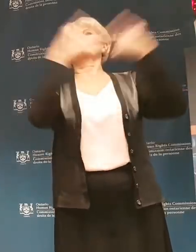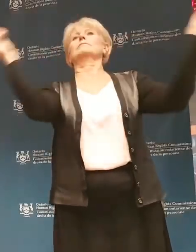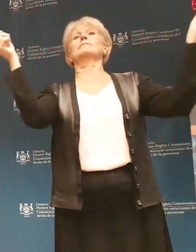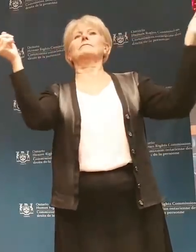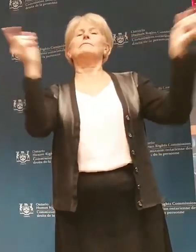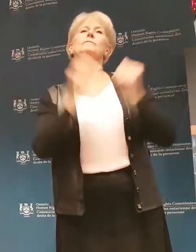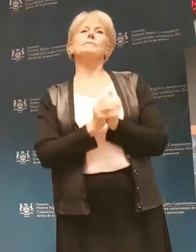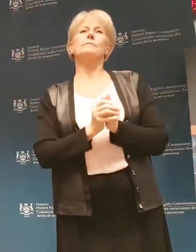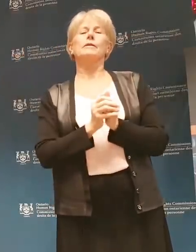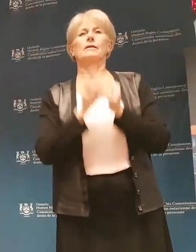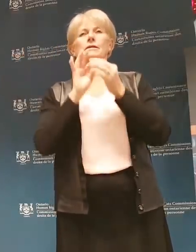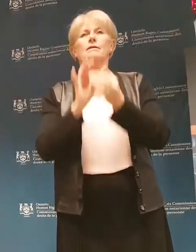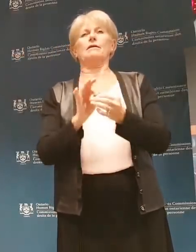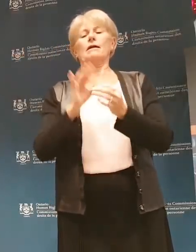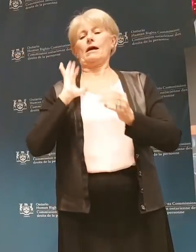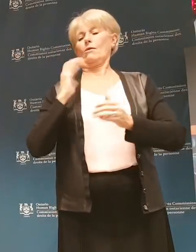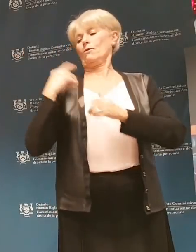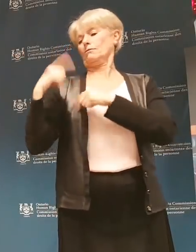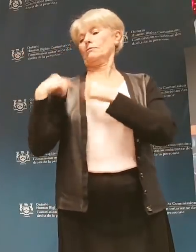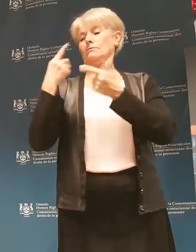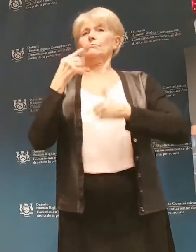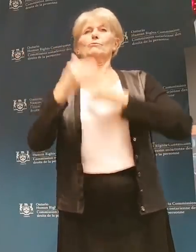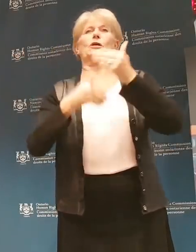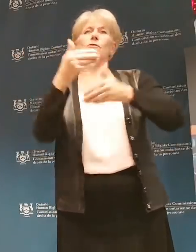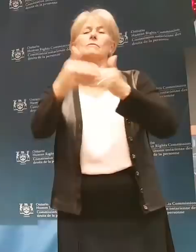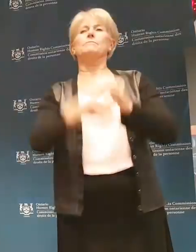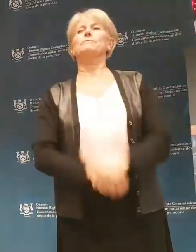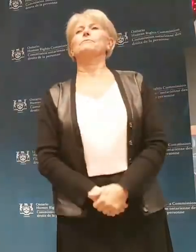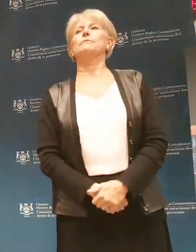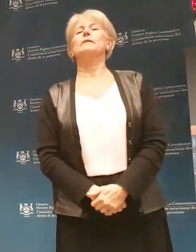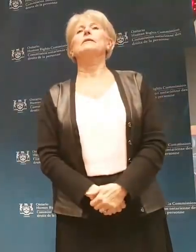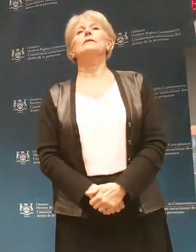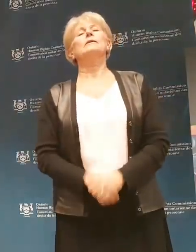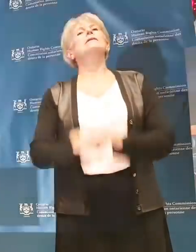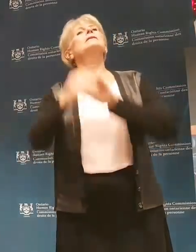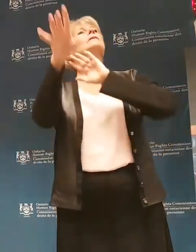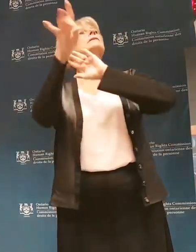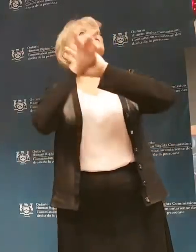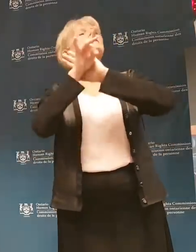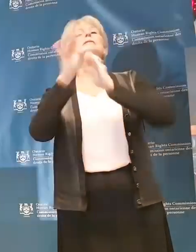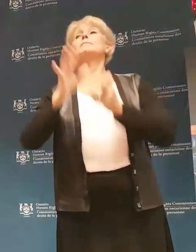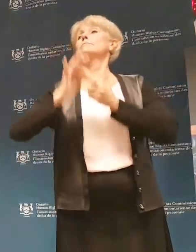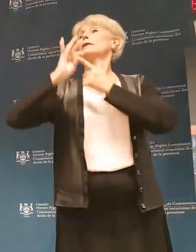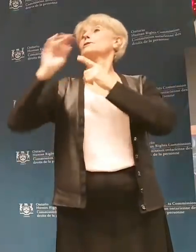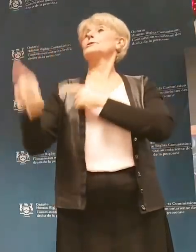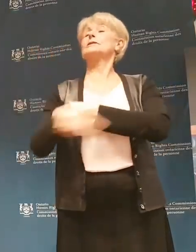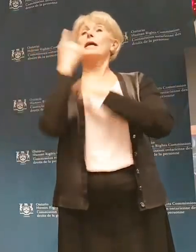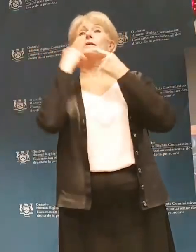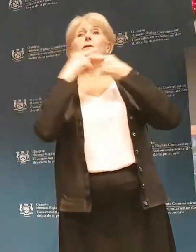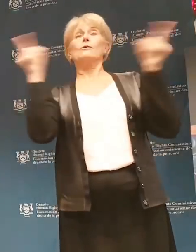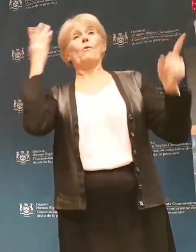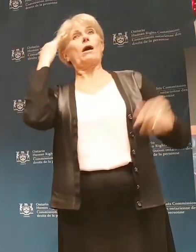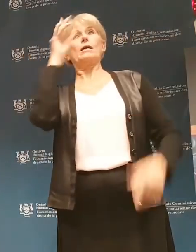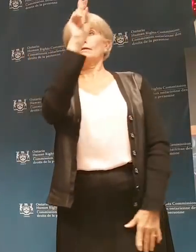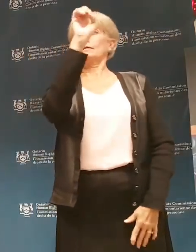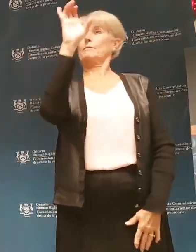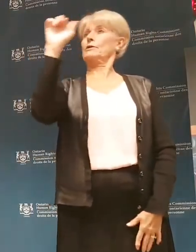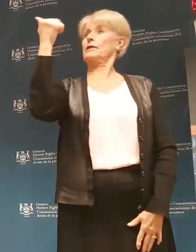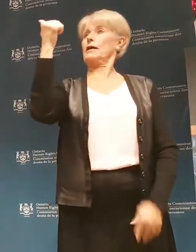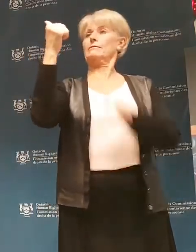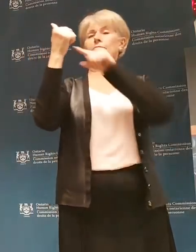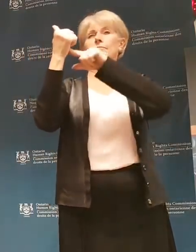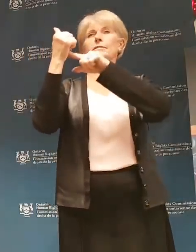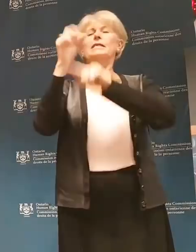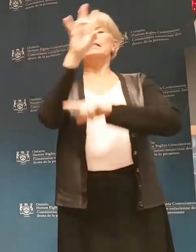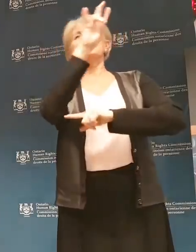publicly on our progress to date. We have chosen a special day for this interim release, as December 10th is